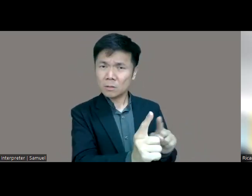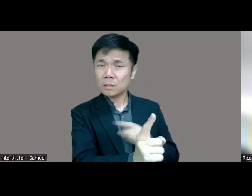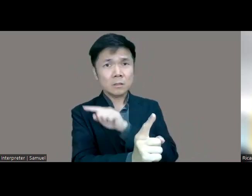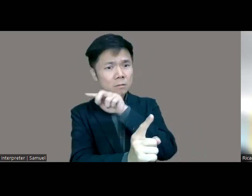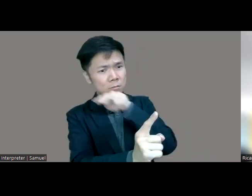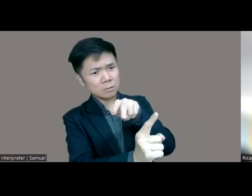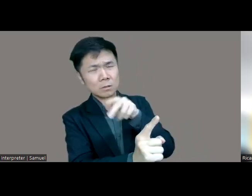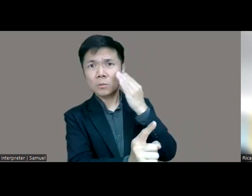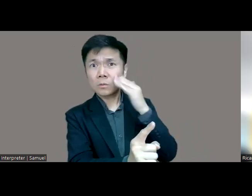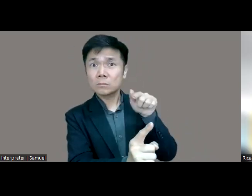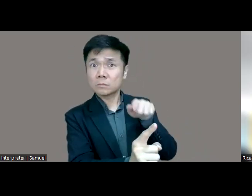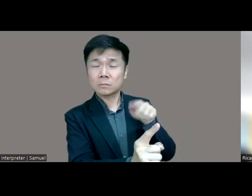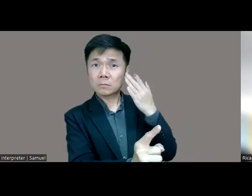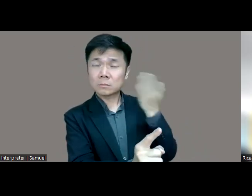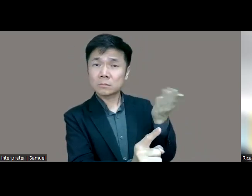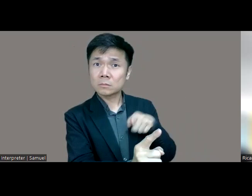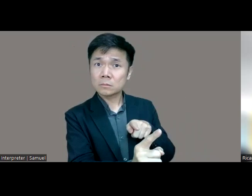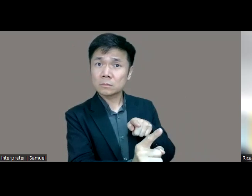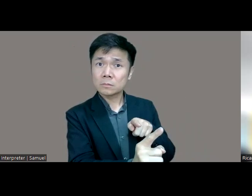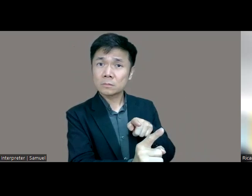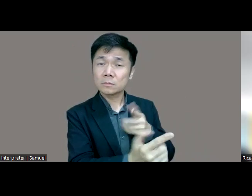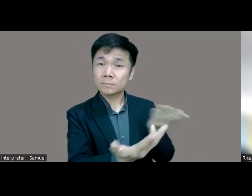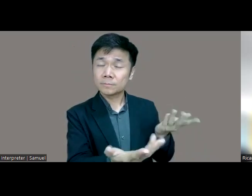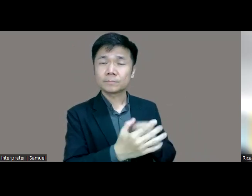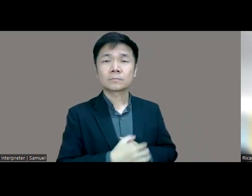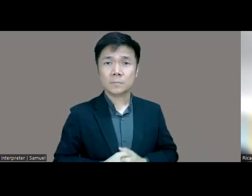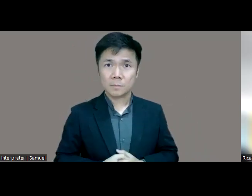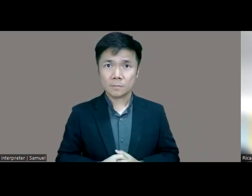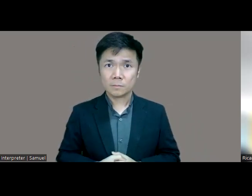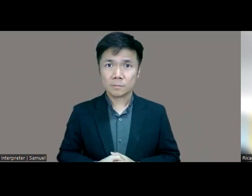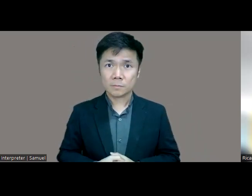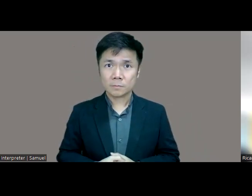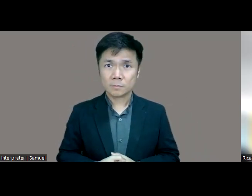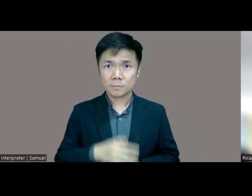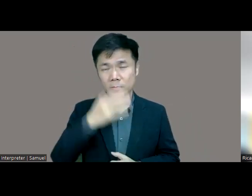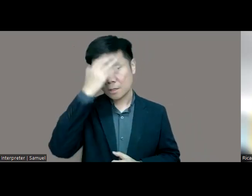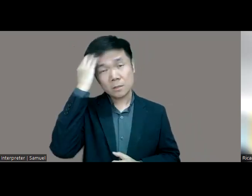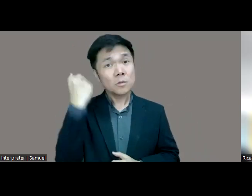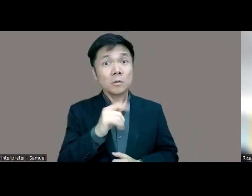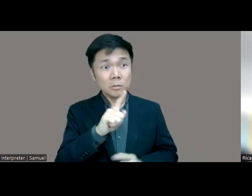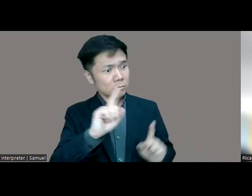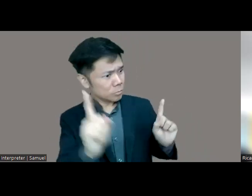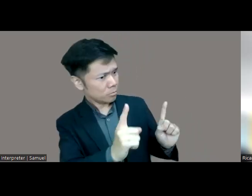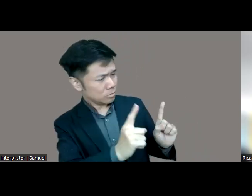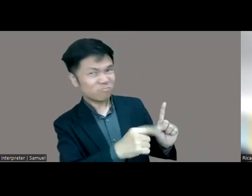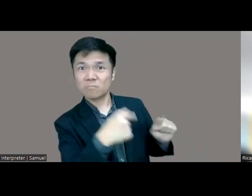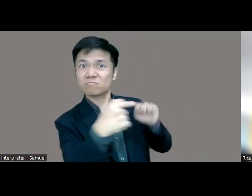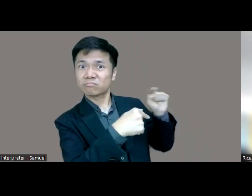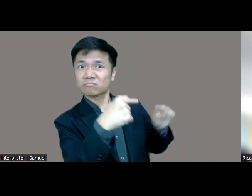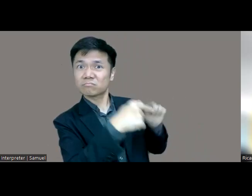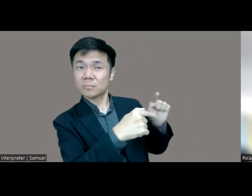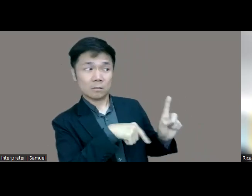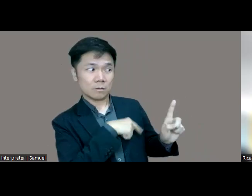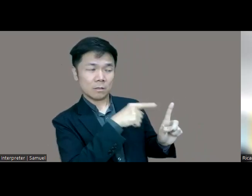local law which they've amended is making refugees in danger. That's what I need to